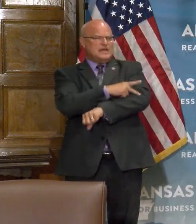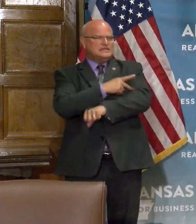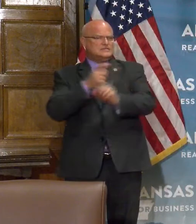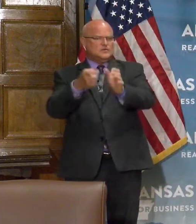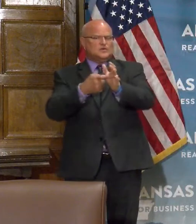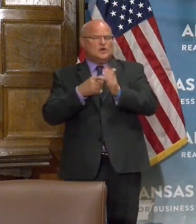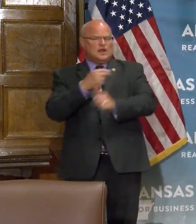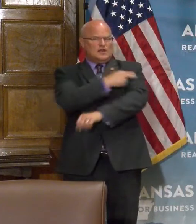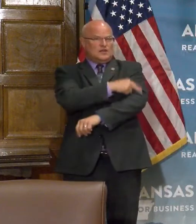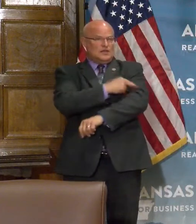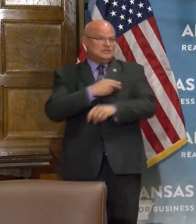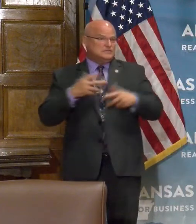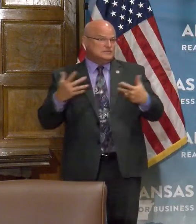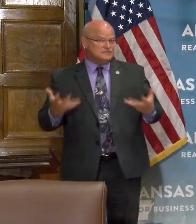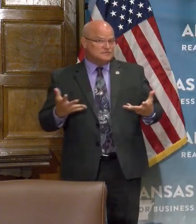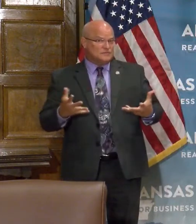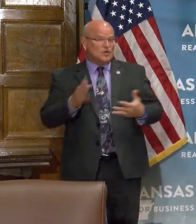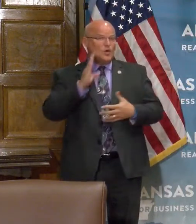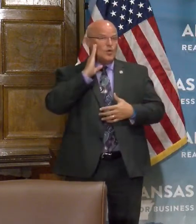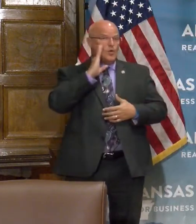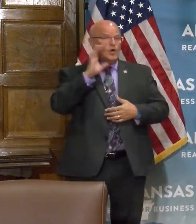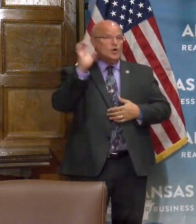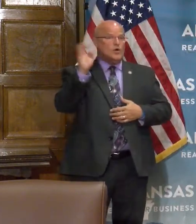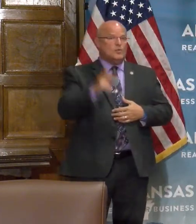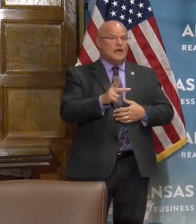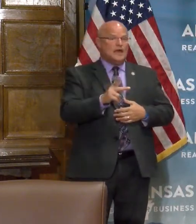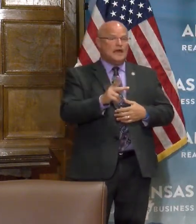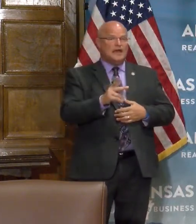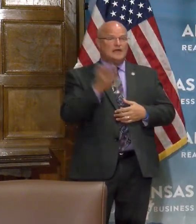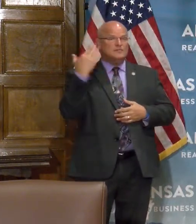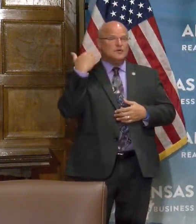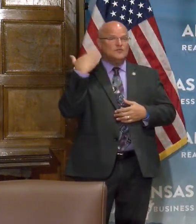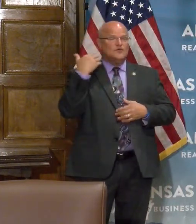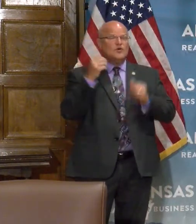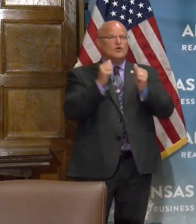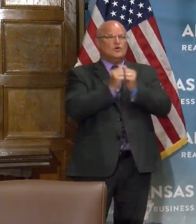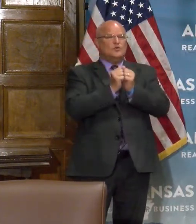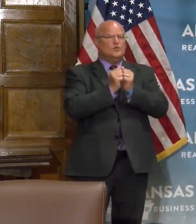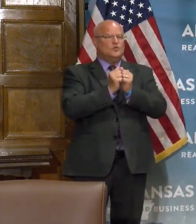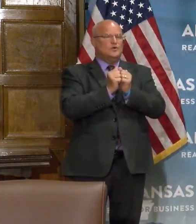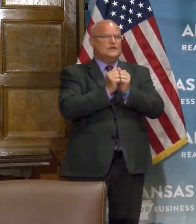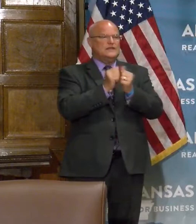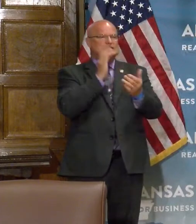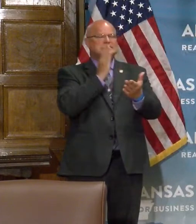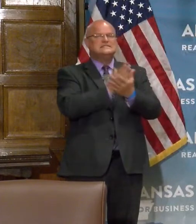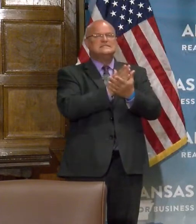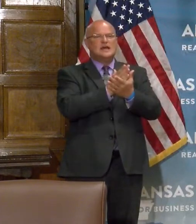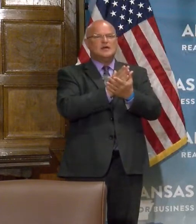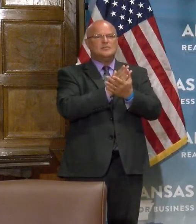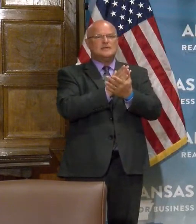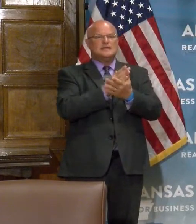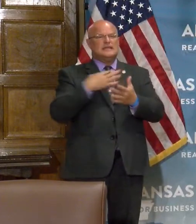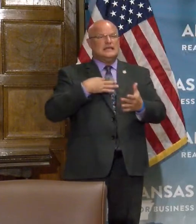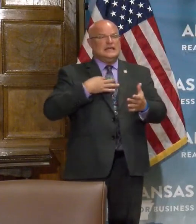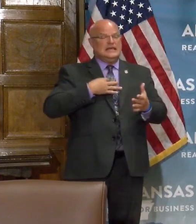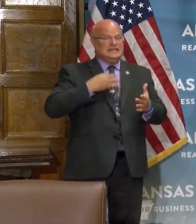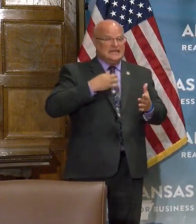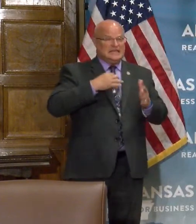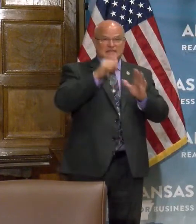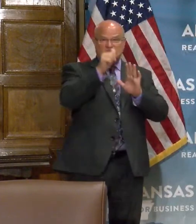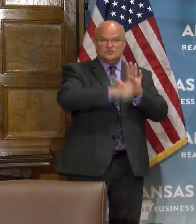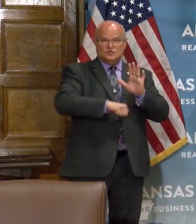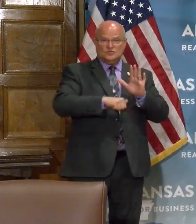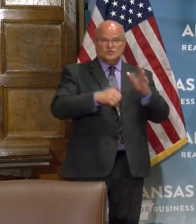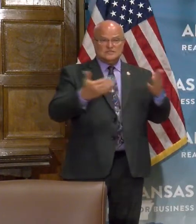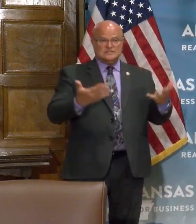requiring hospitalization? Will we go back to where we were with stopping elective surgical